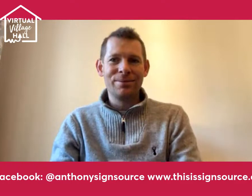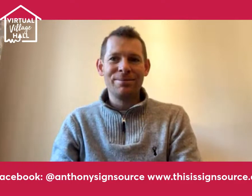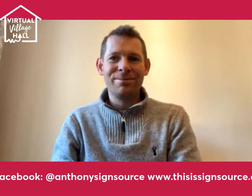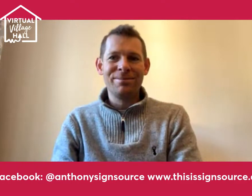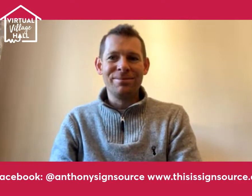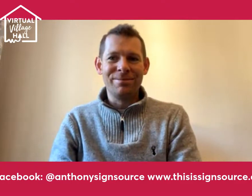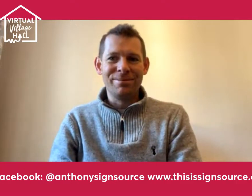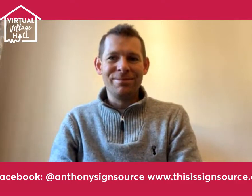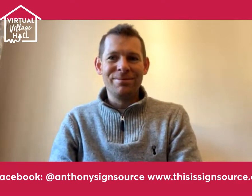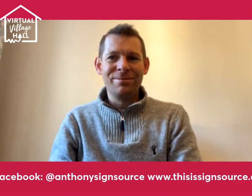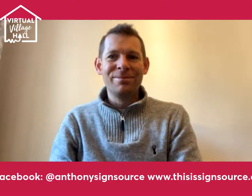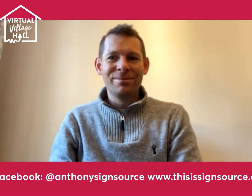young.